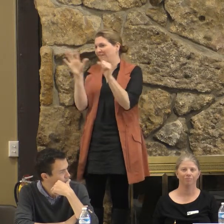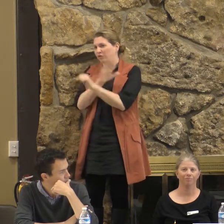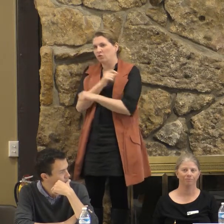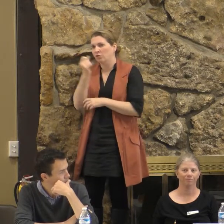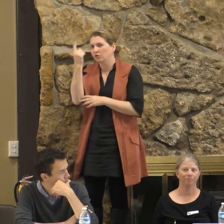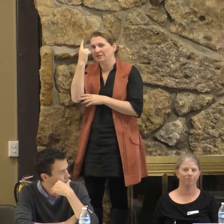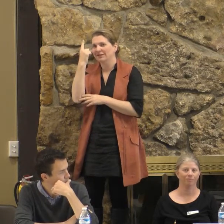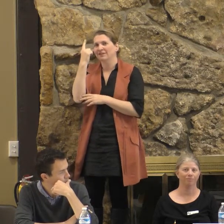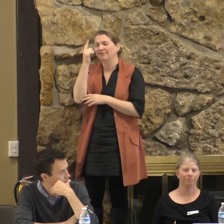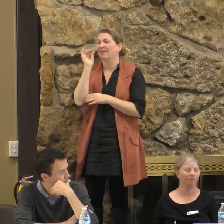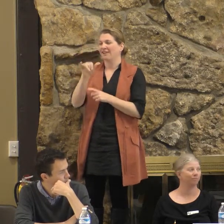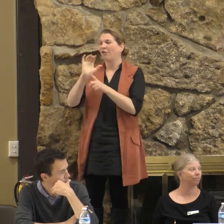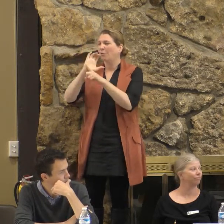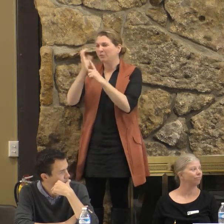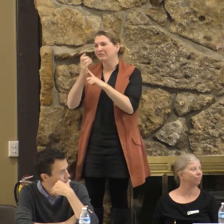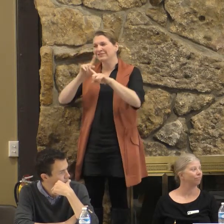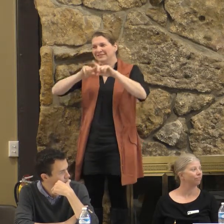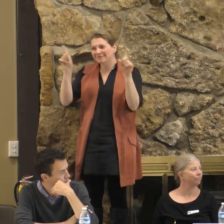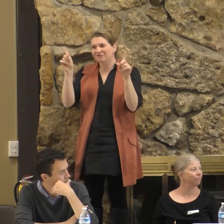either.